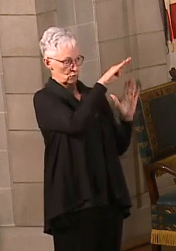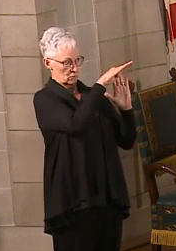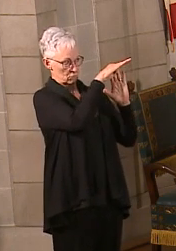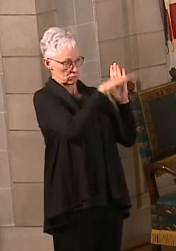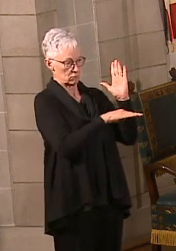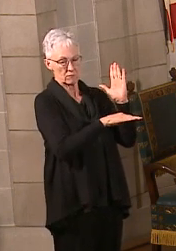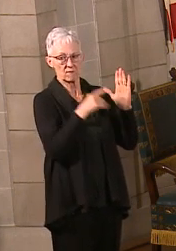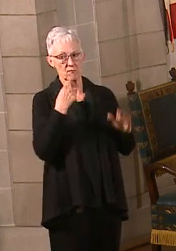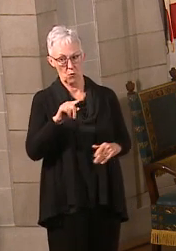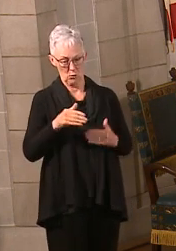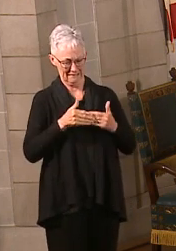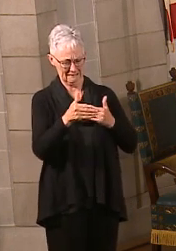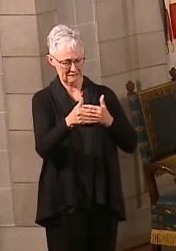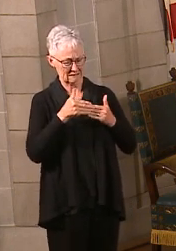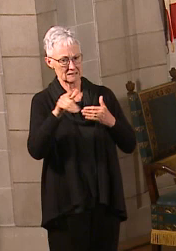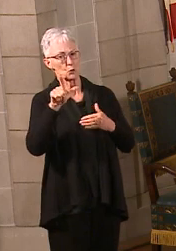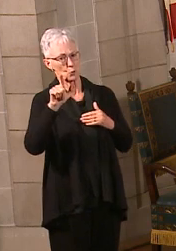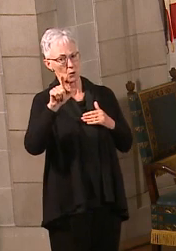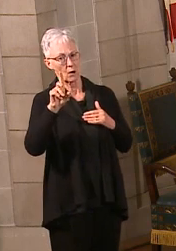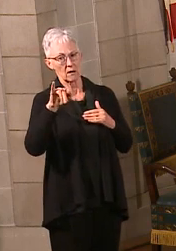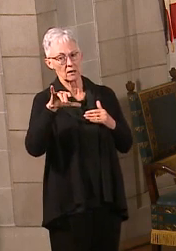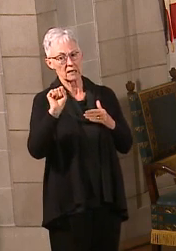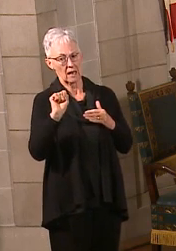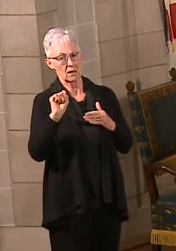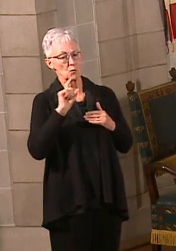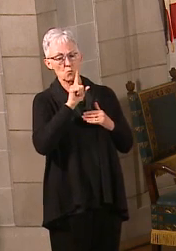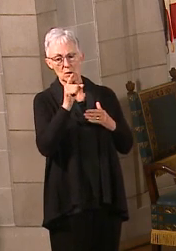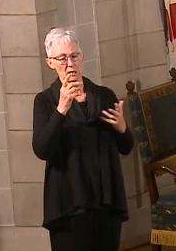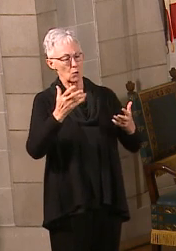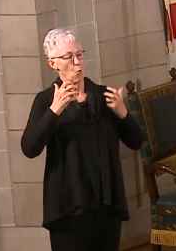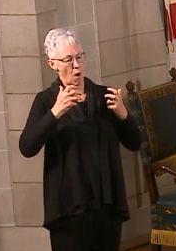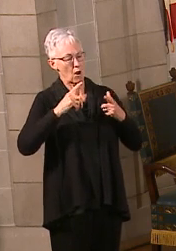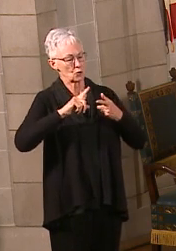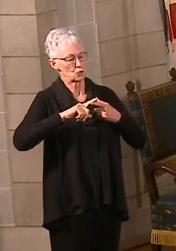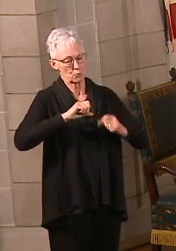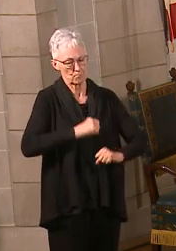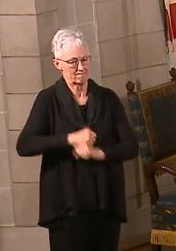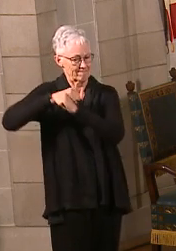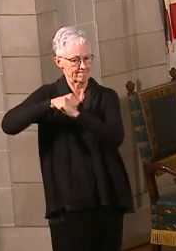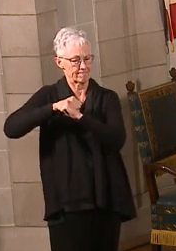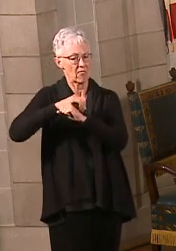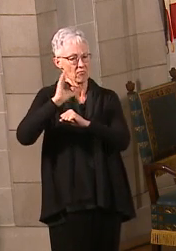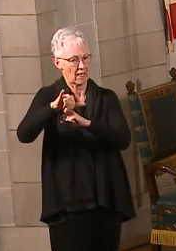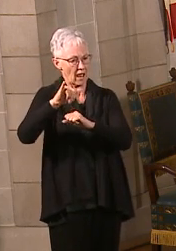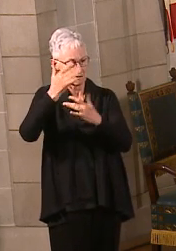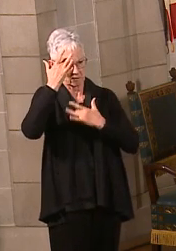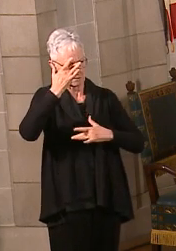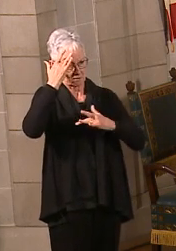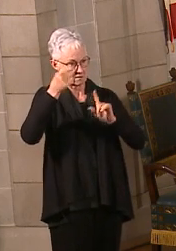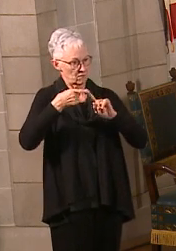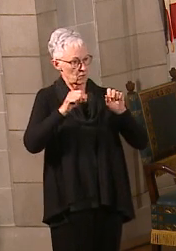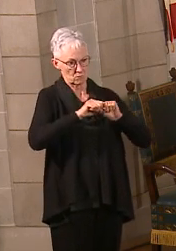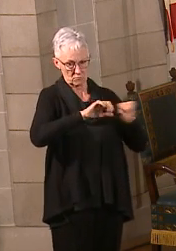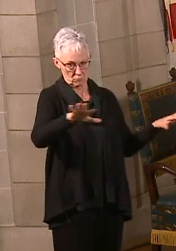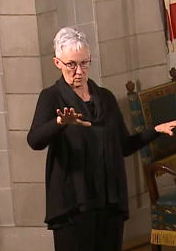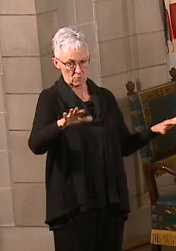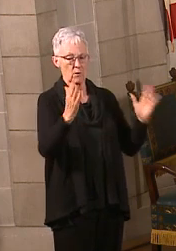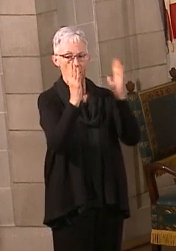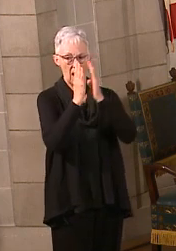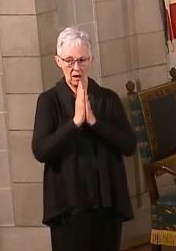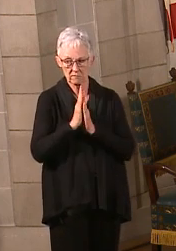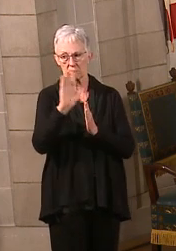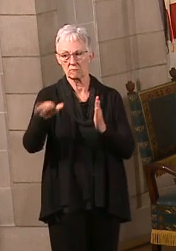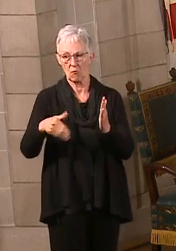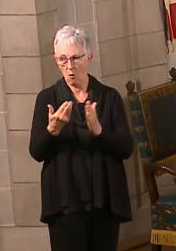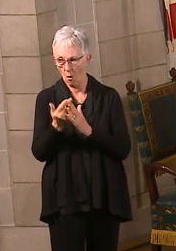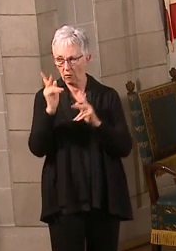weeks to really knock down the spread of virus here in our state. And this is, again, something we're asking all Nebraskans to be a part